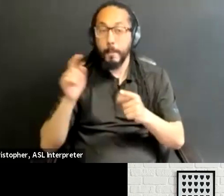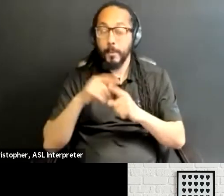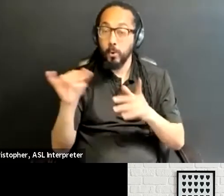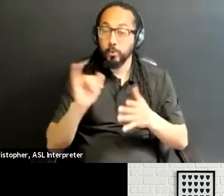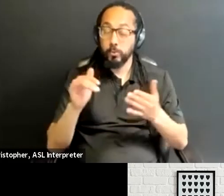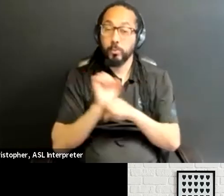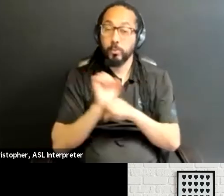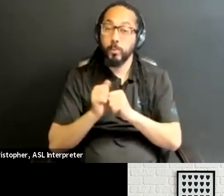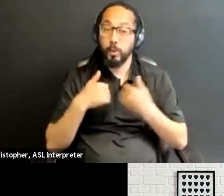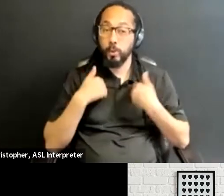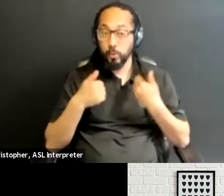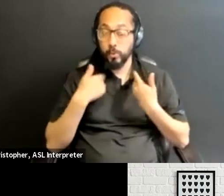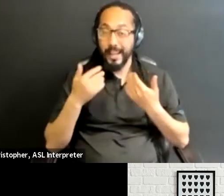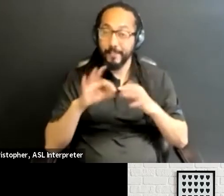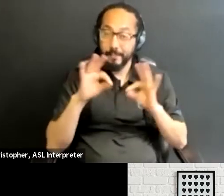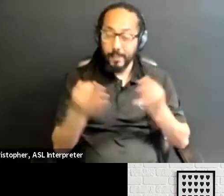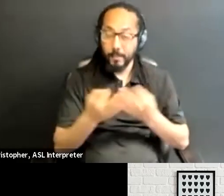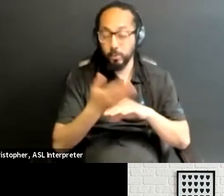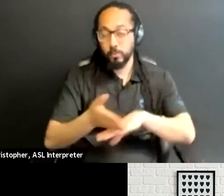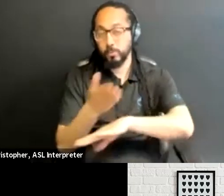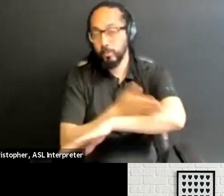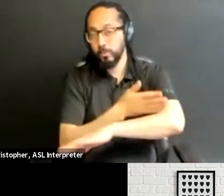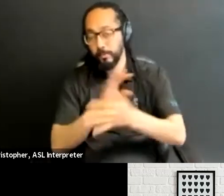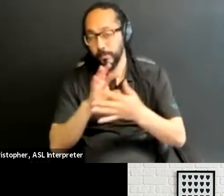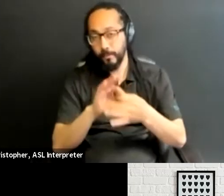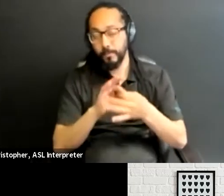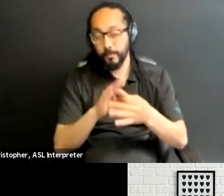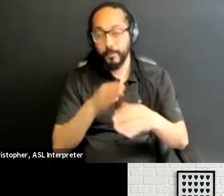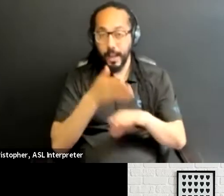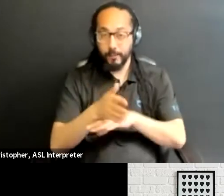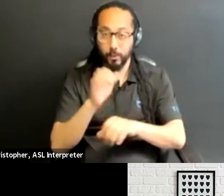those relationships after the work has been done.